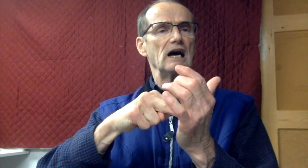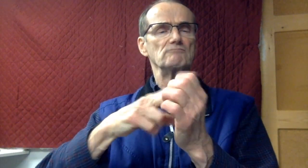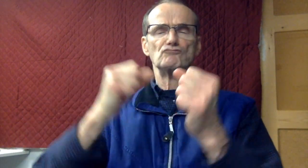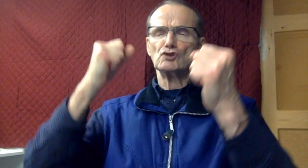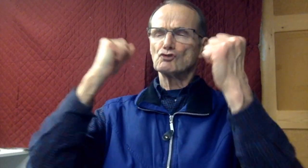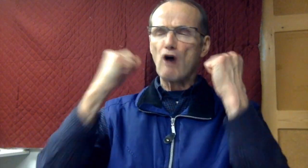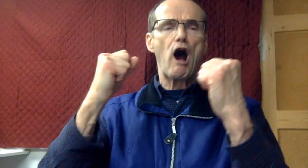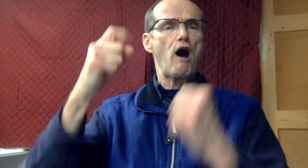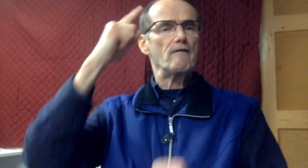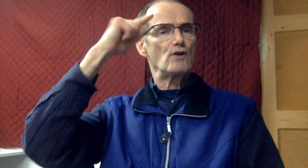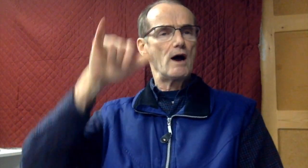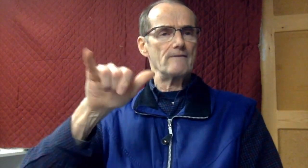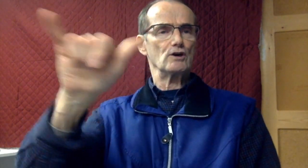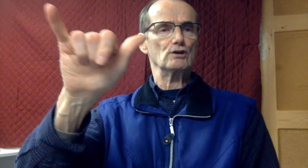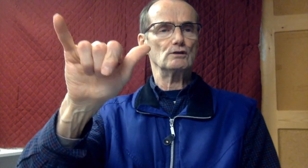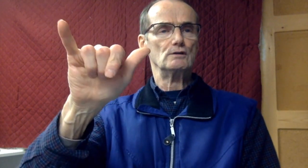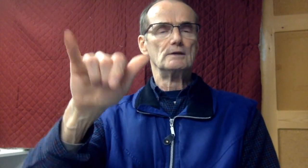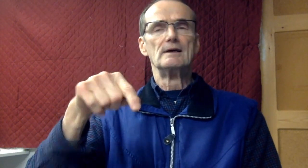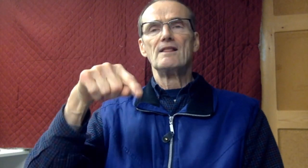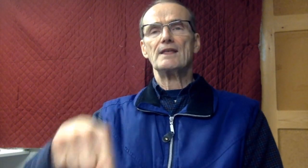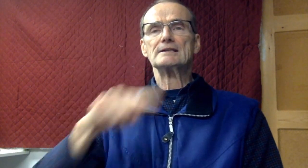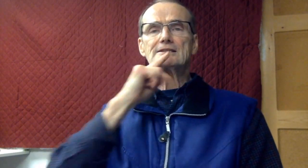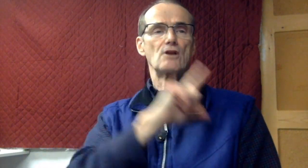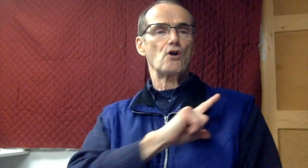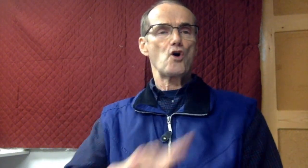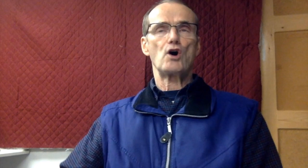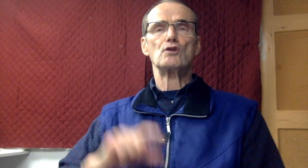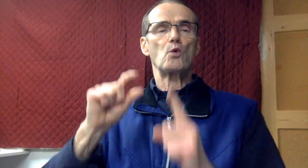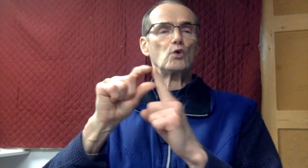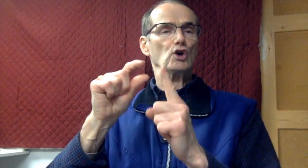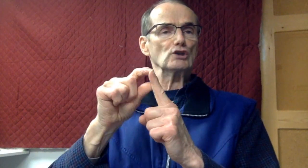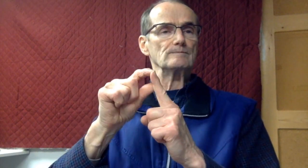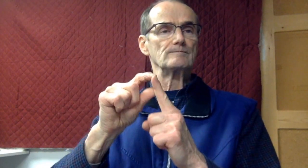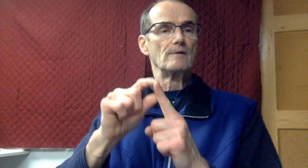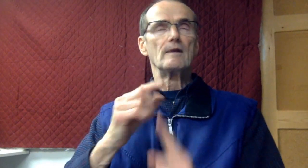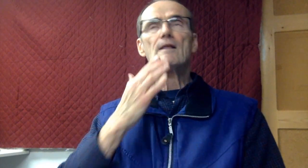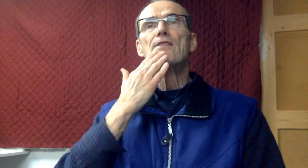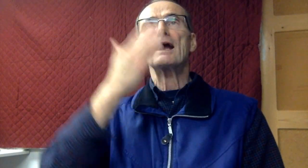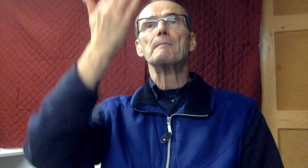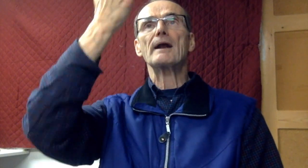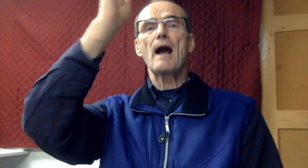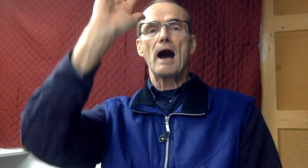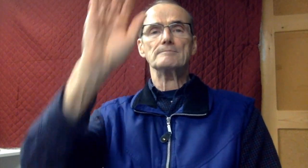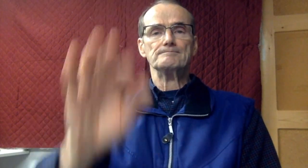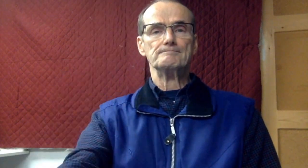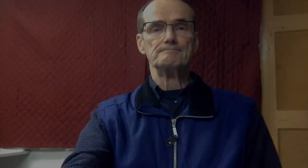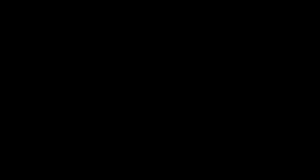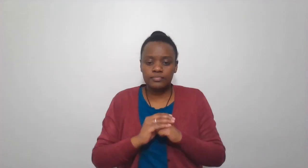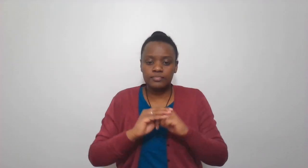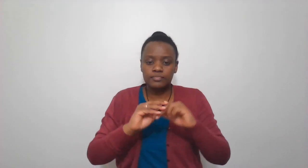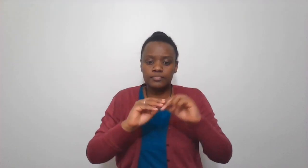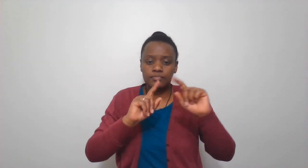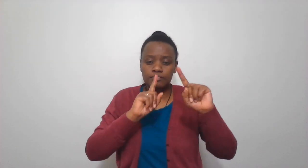before me. Your throne shall stand firm forever. The word of the Lord. Thanks be to God.